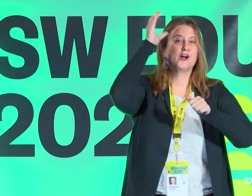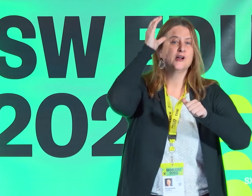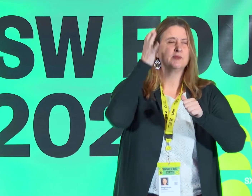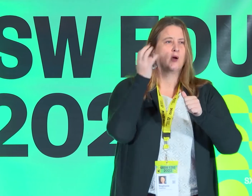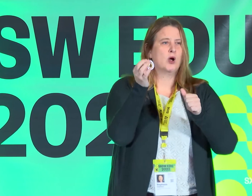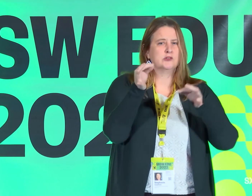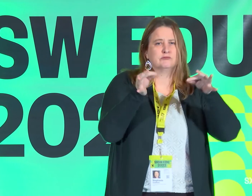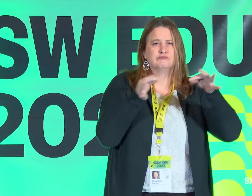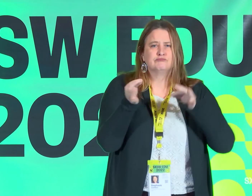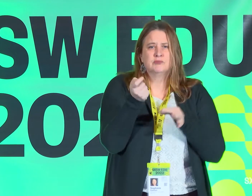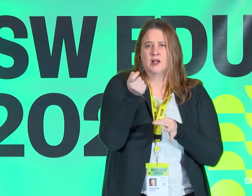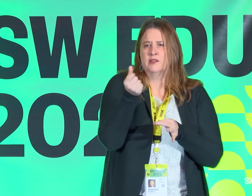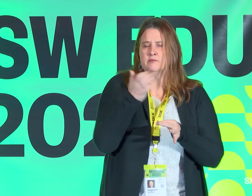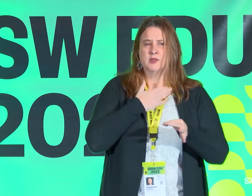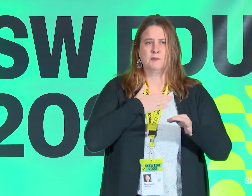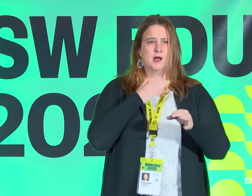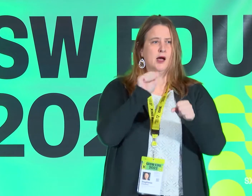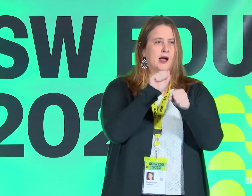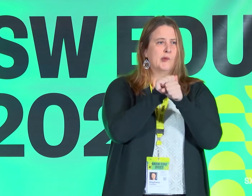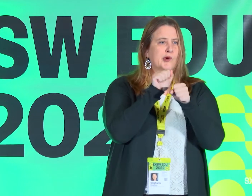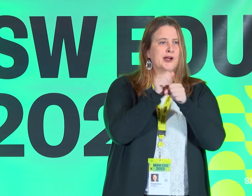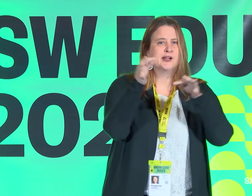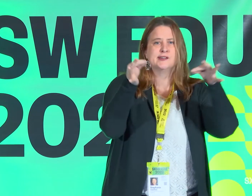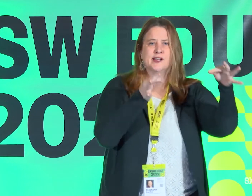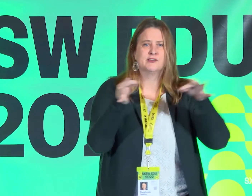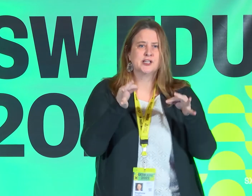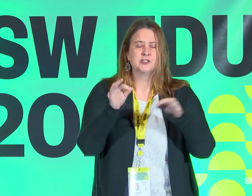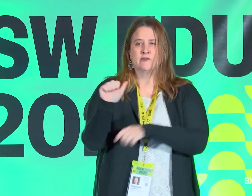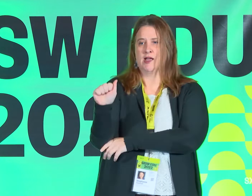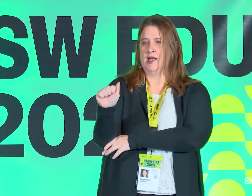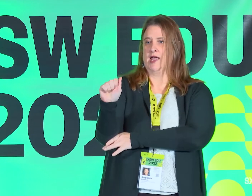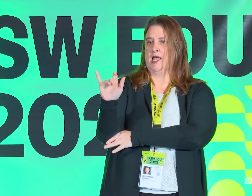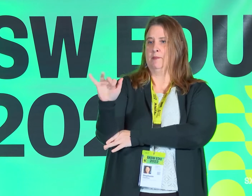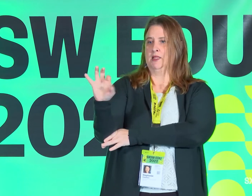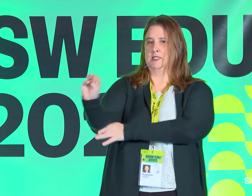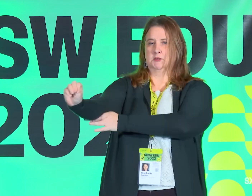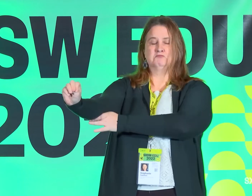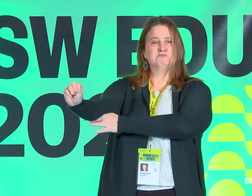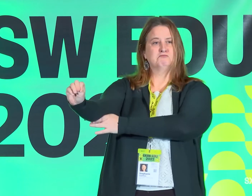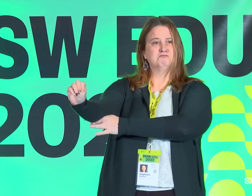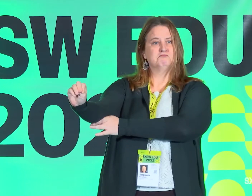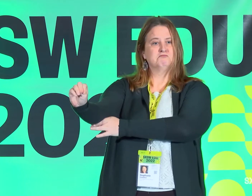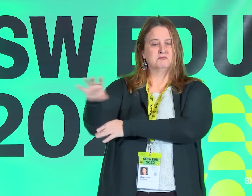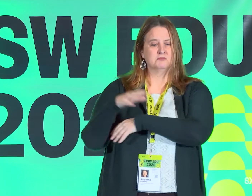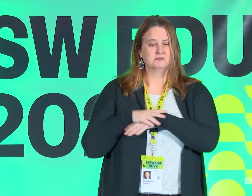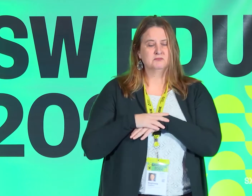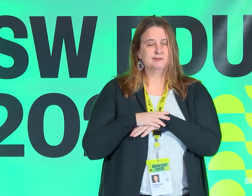The first concept that I'd like to explain a little bit about is my working definition of the term ableism.